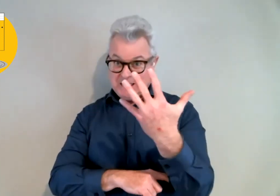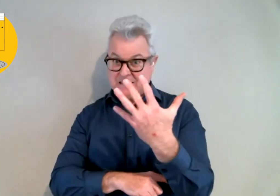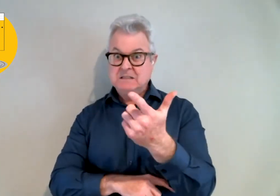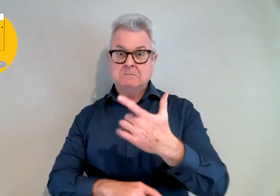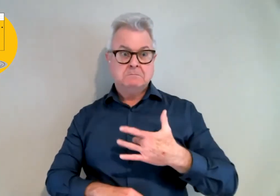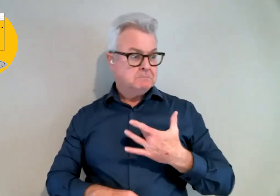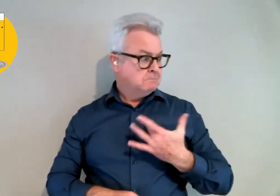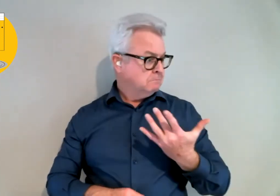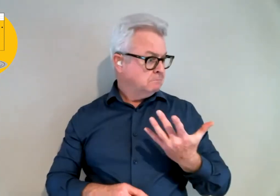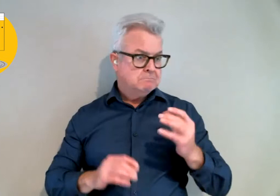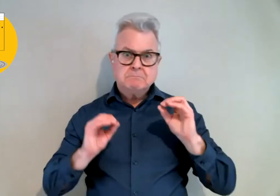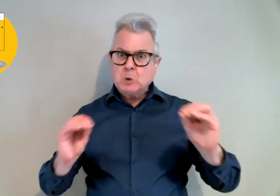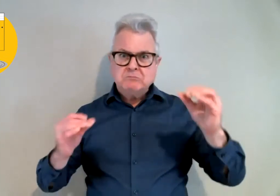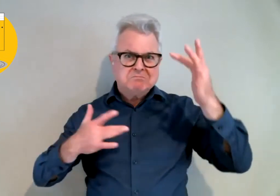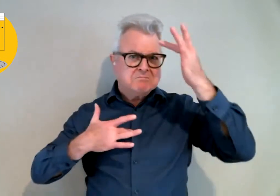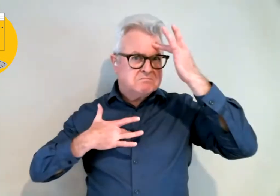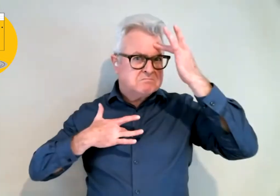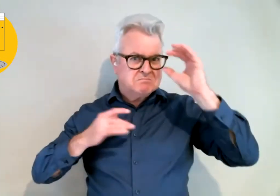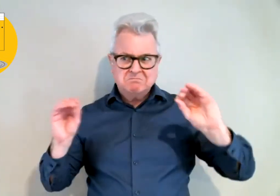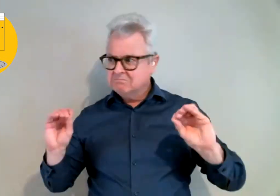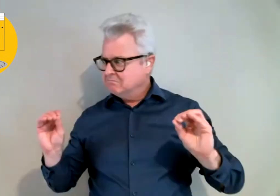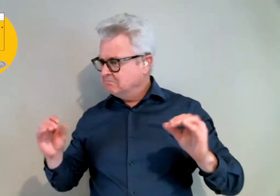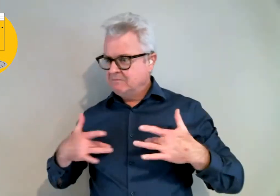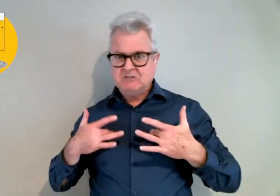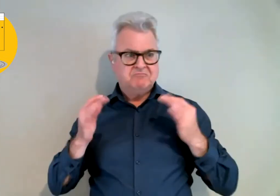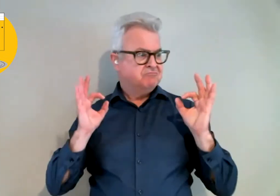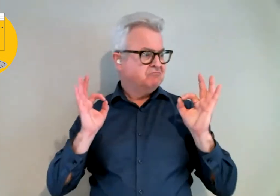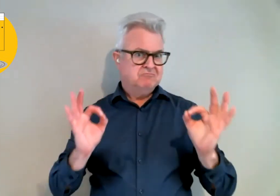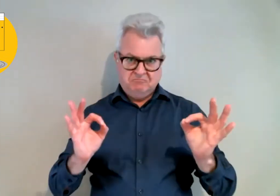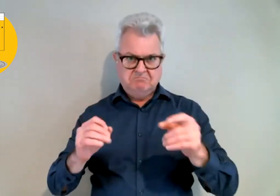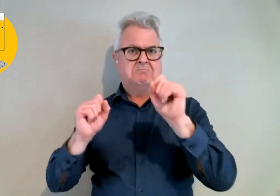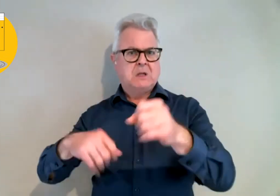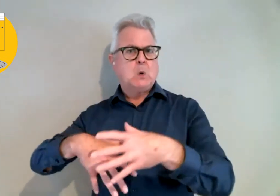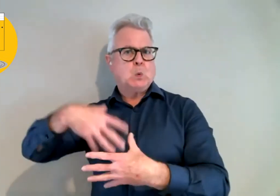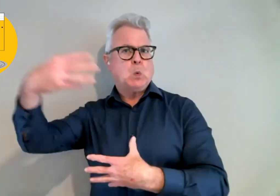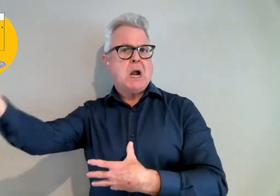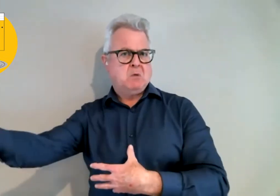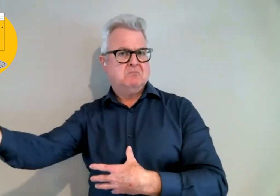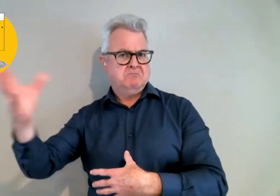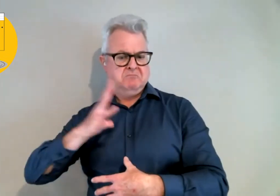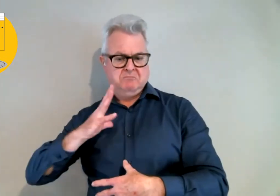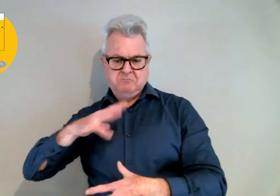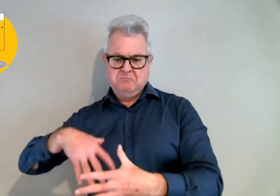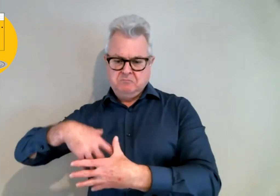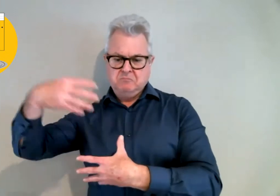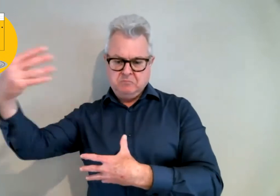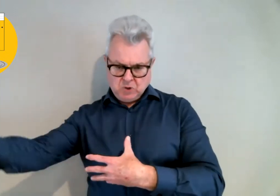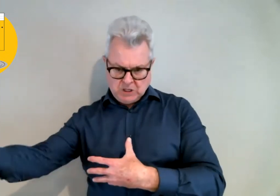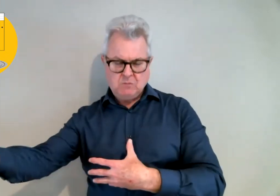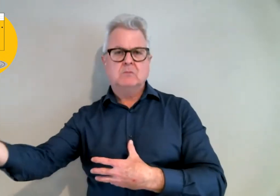quarantining. After the 5th day, you experiencing no symptoms, then you are free to go out and about in